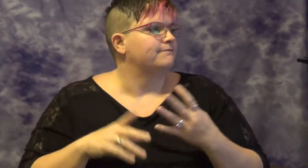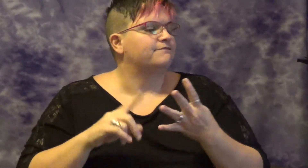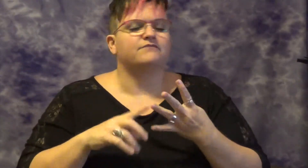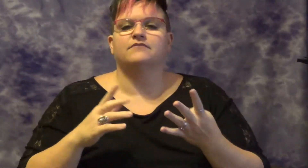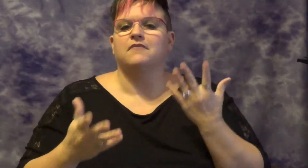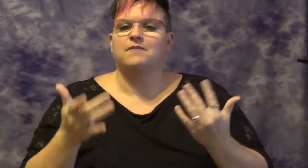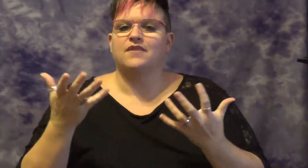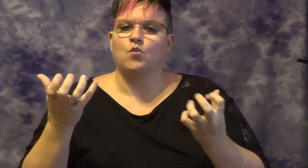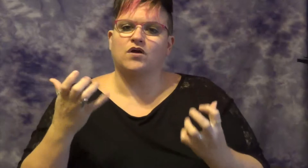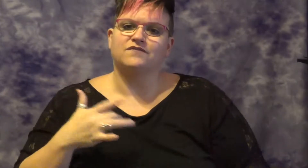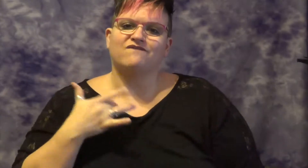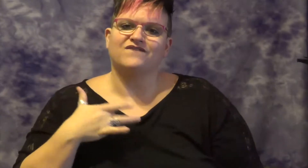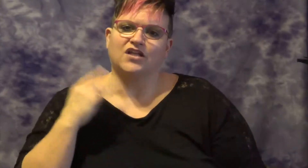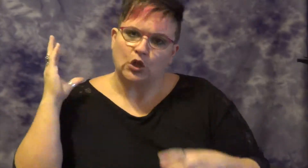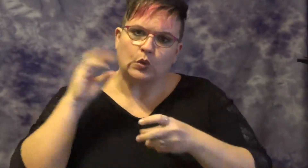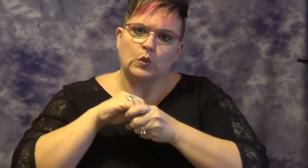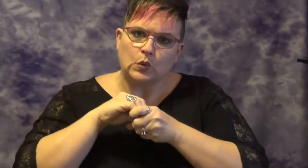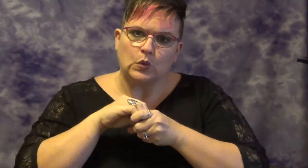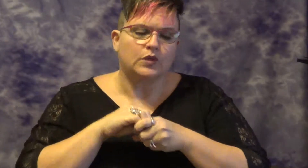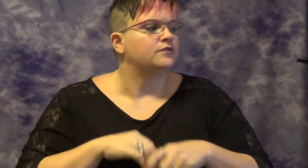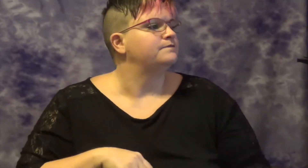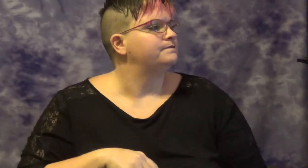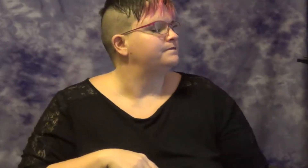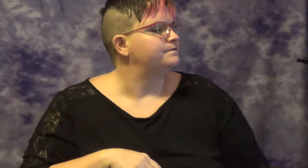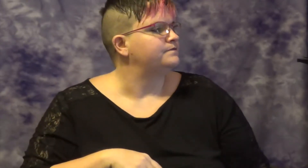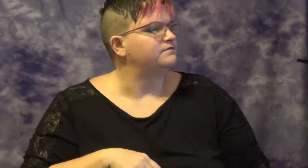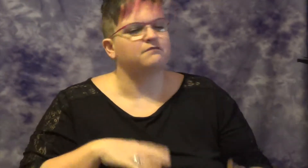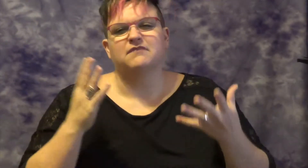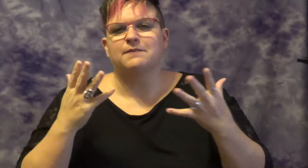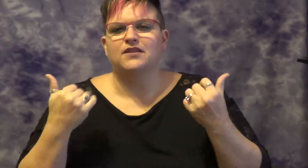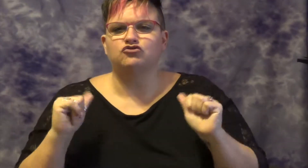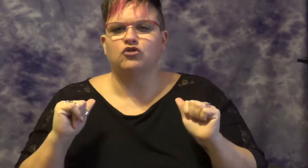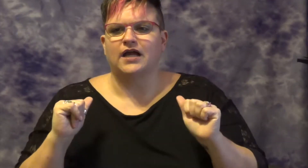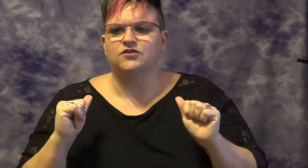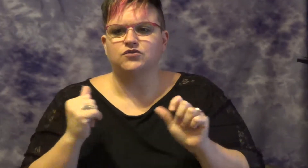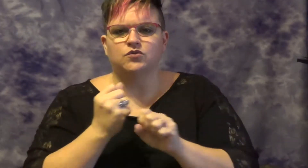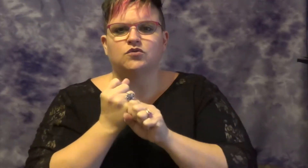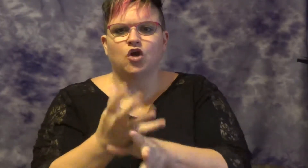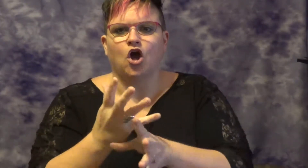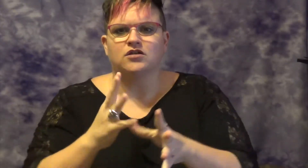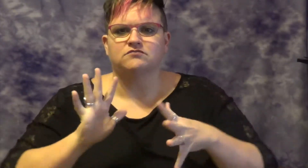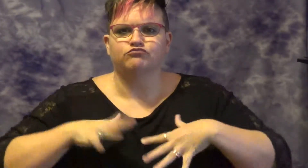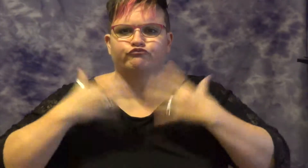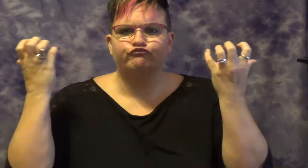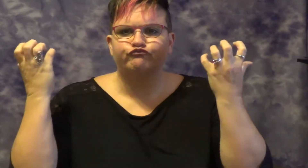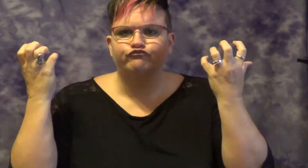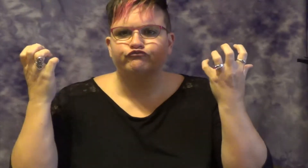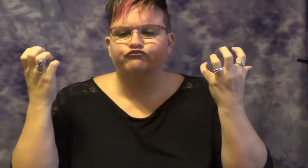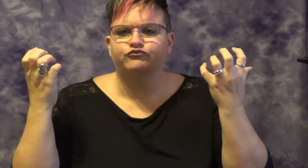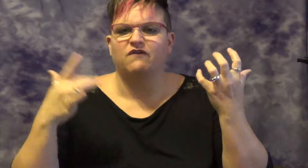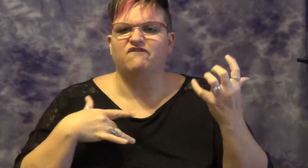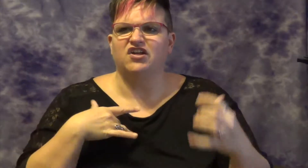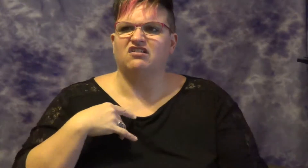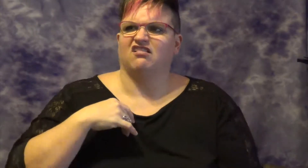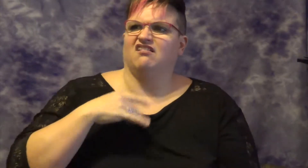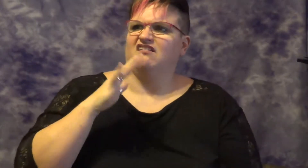other people, it might want to be wanting to cause more